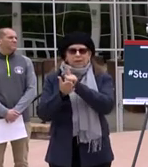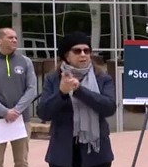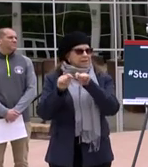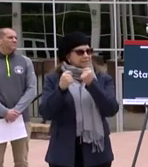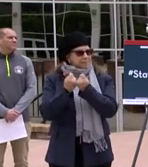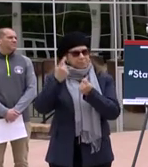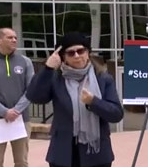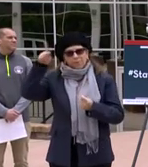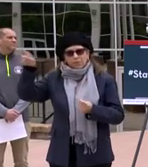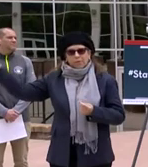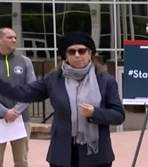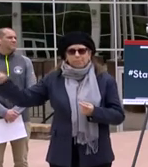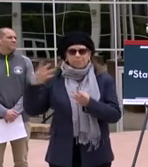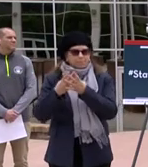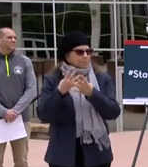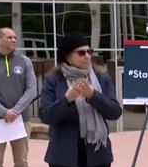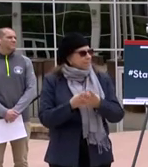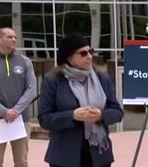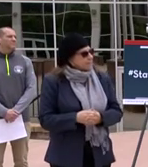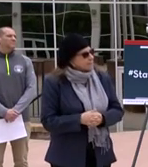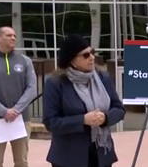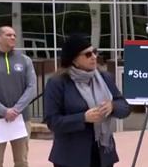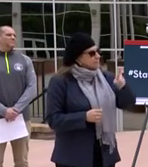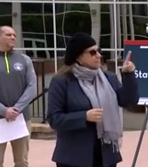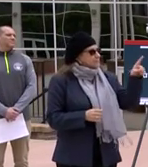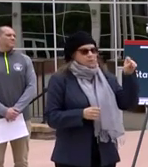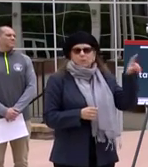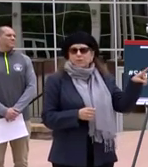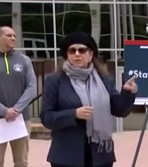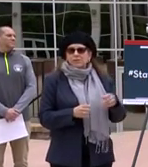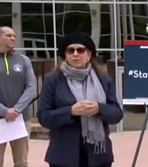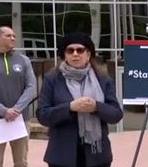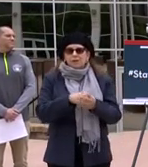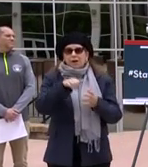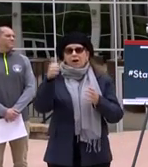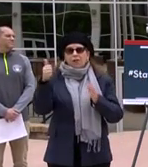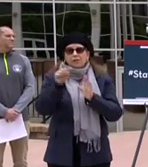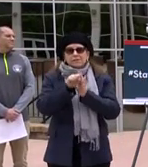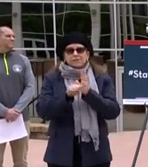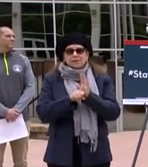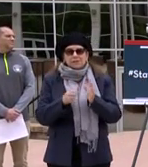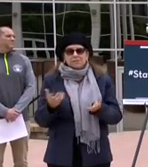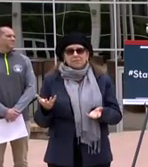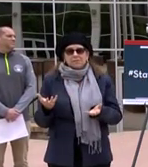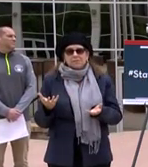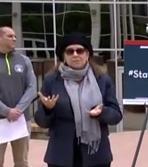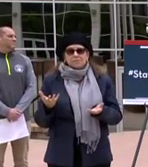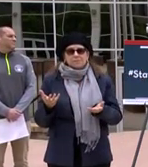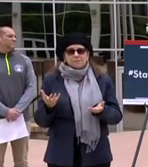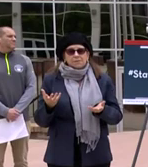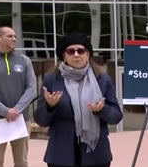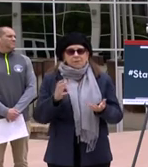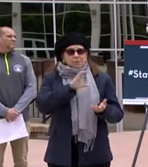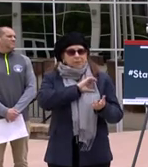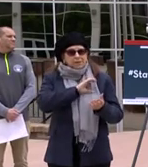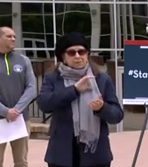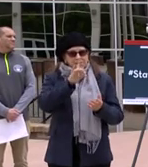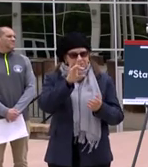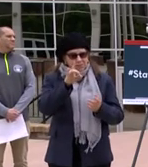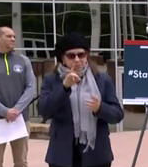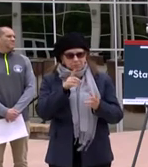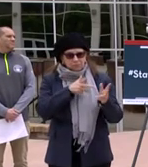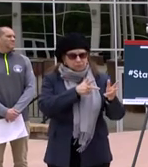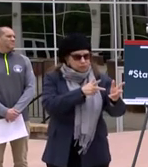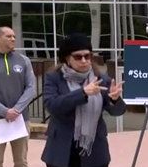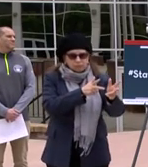we're hearing about police officers pulling over people from out of state and asking them why they're there. Do you foresee that